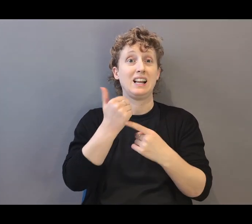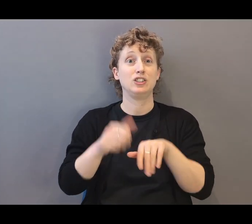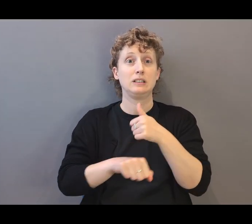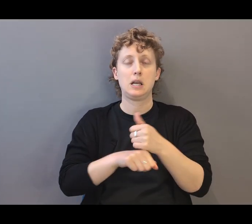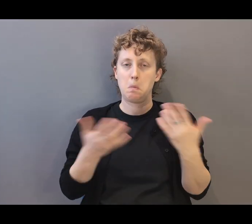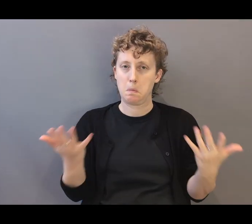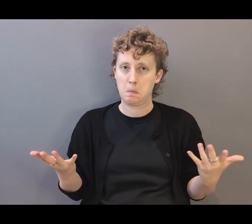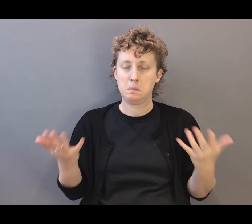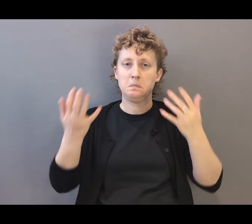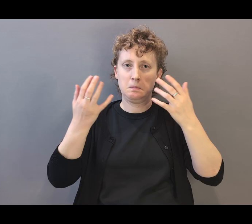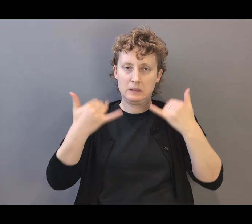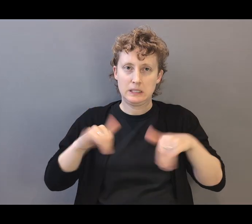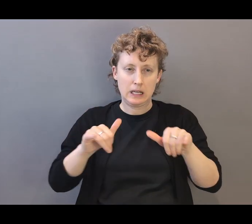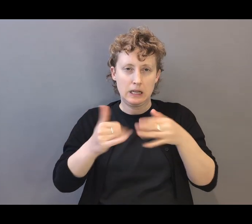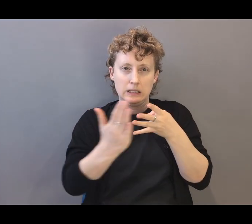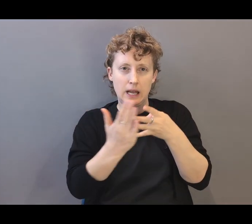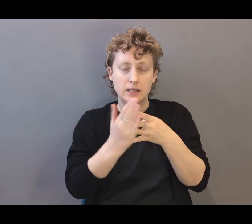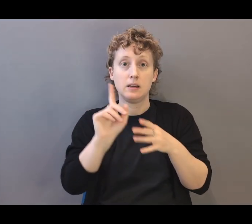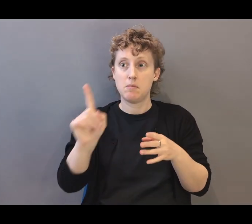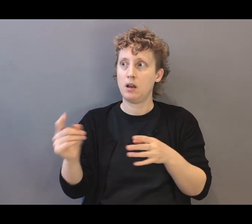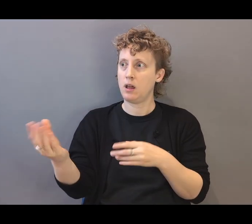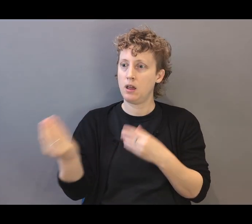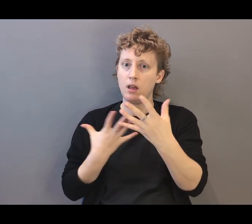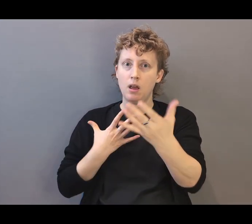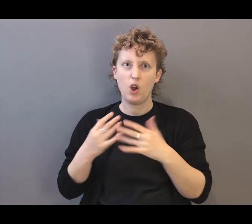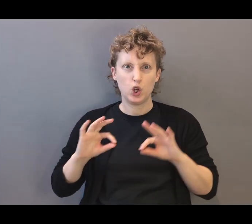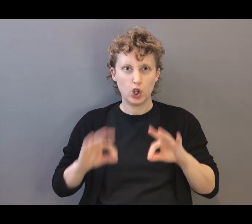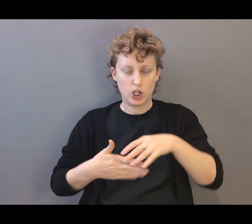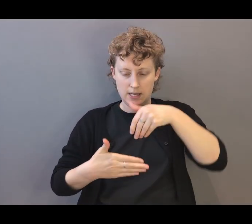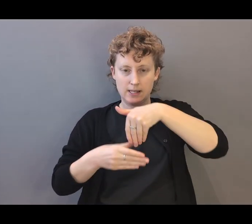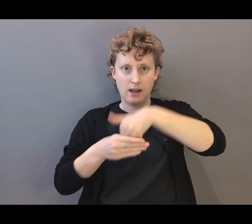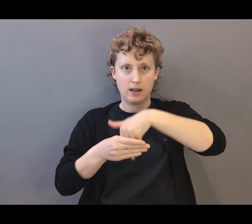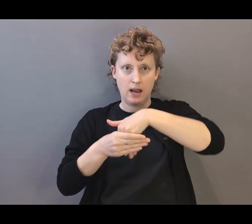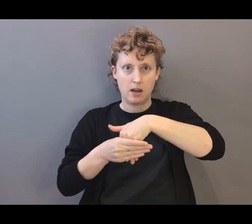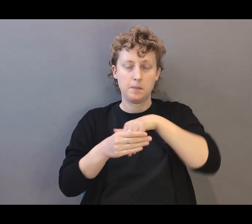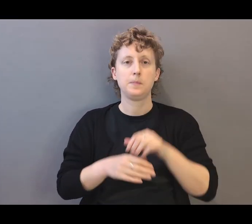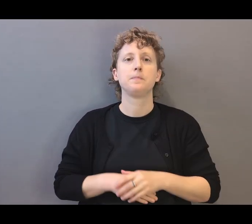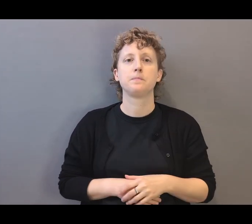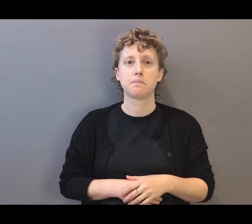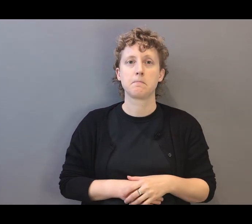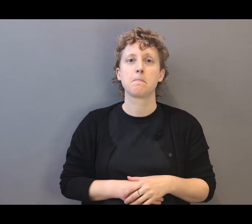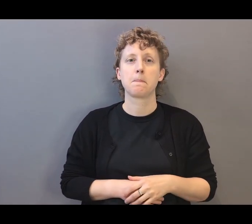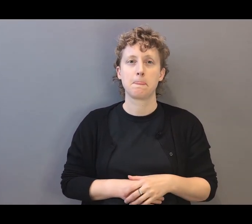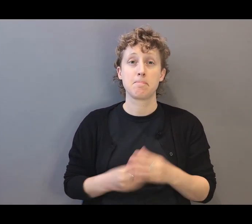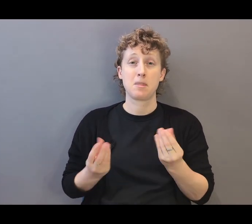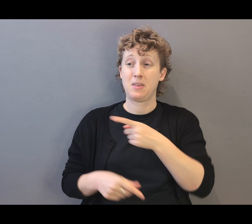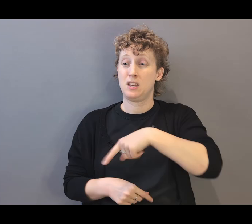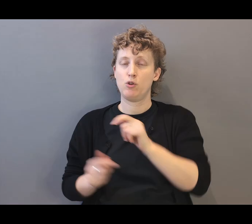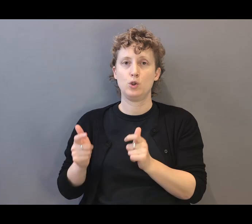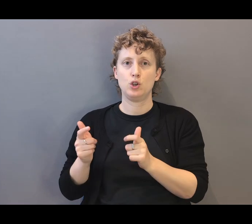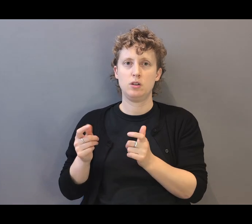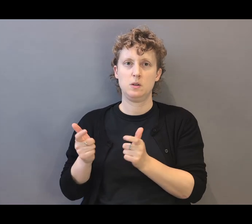on the content shows that this is really a substantial demand. And it came originally from many of our large